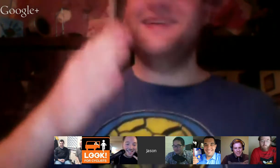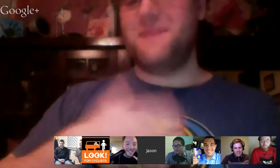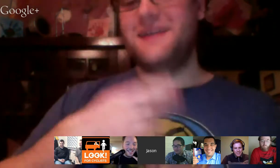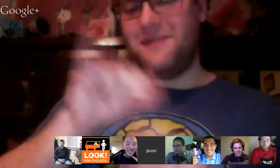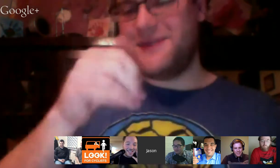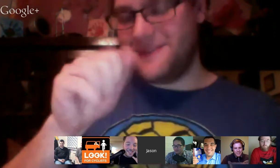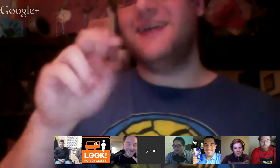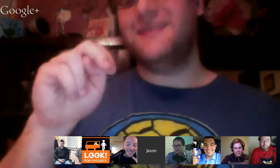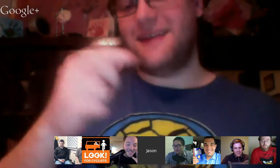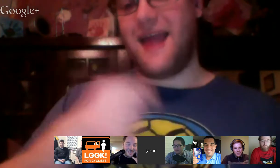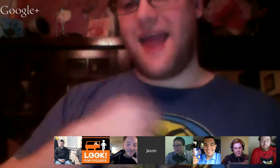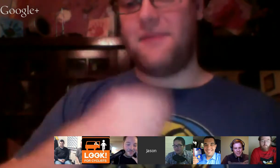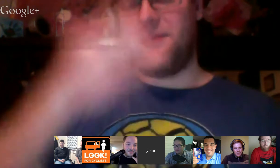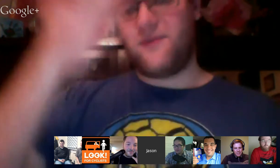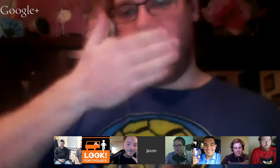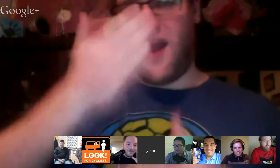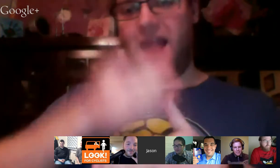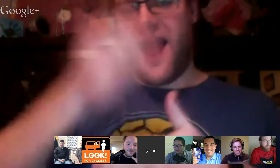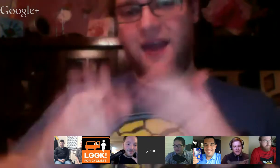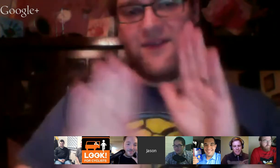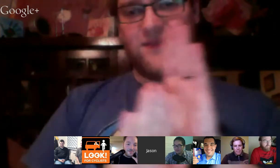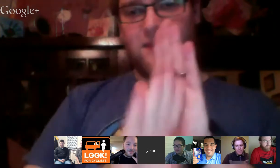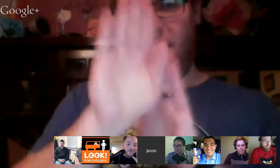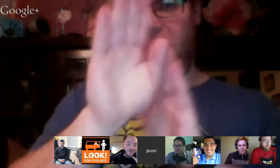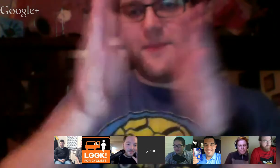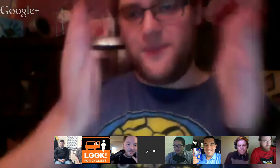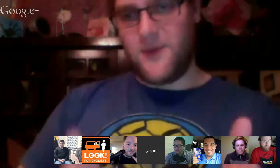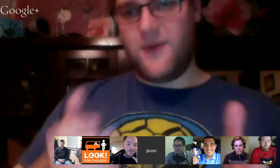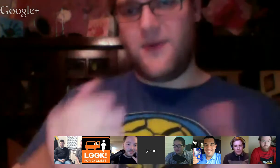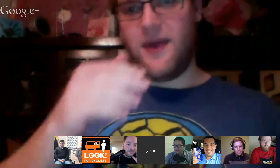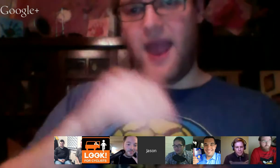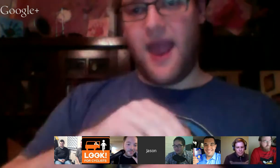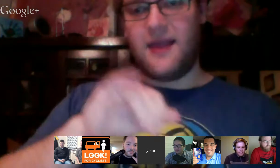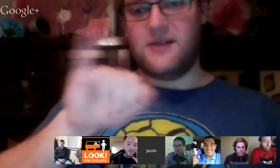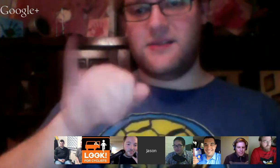Okay. Hi, my name is Jason. I'm a front-end developer